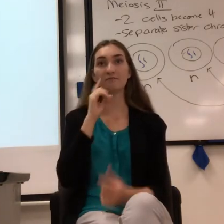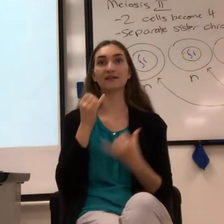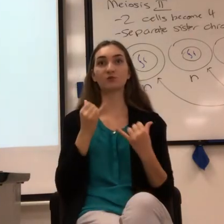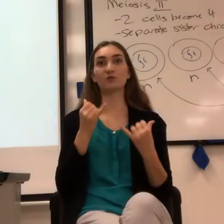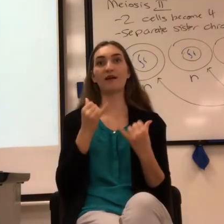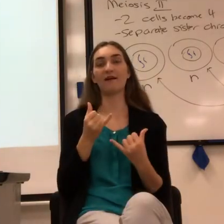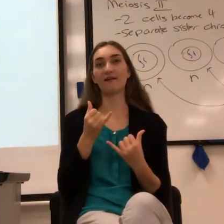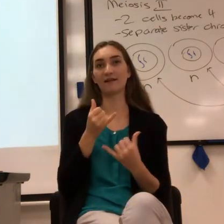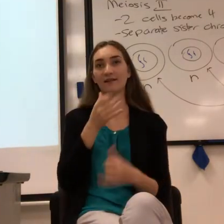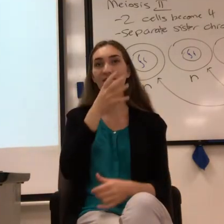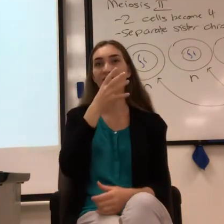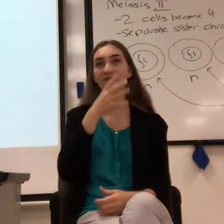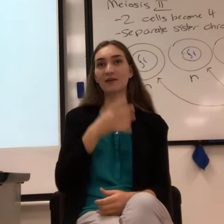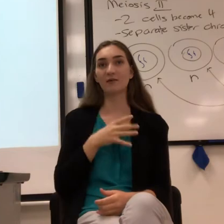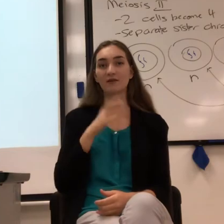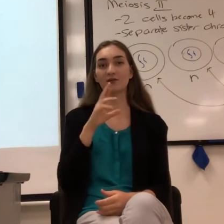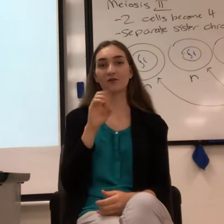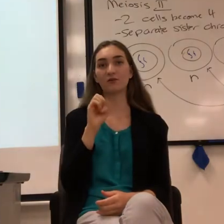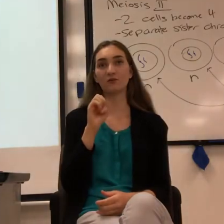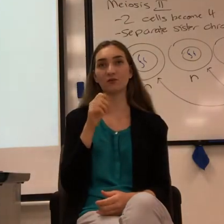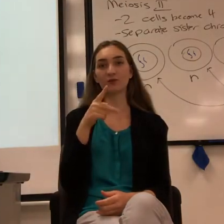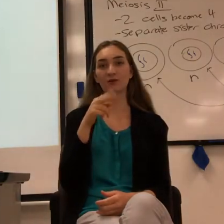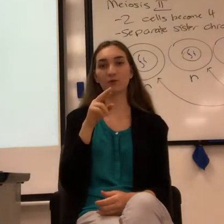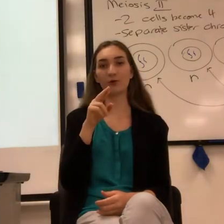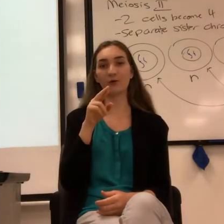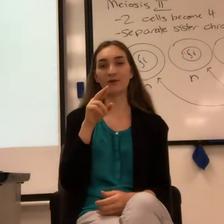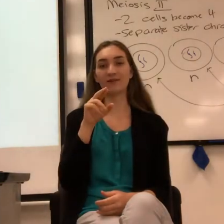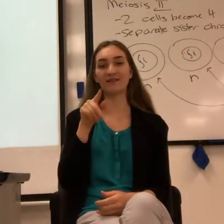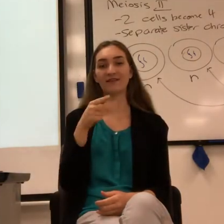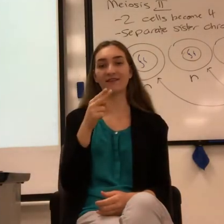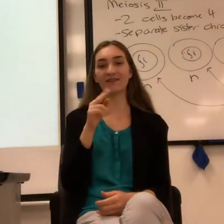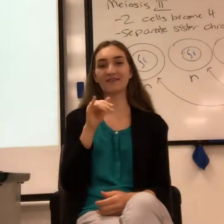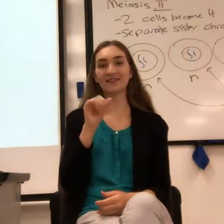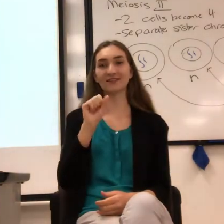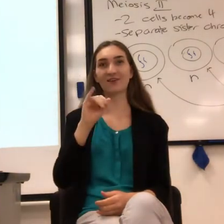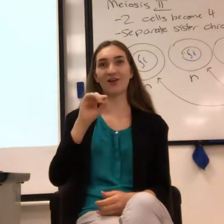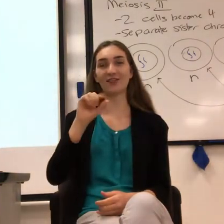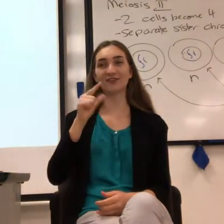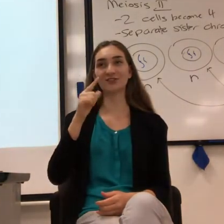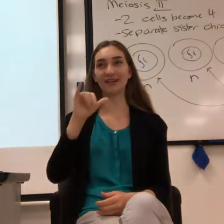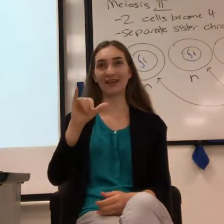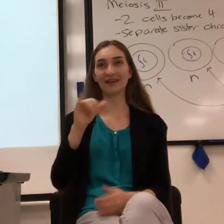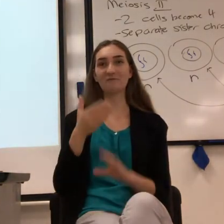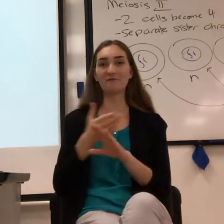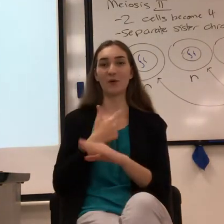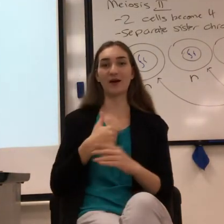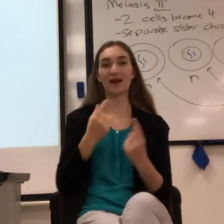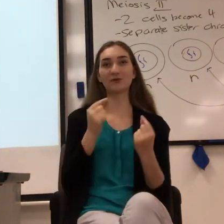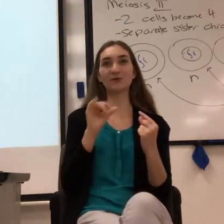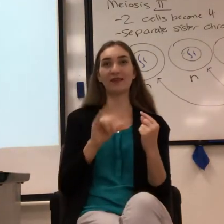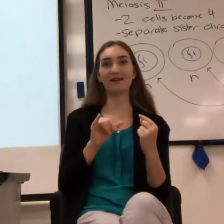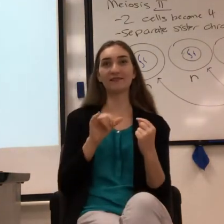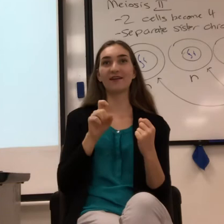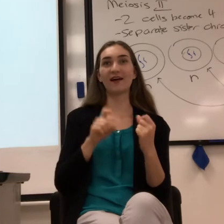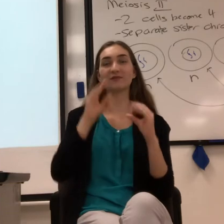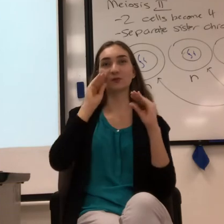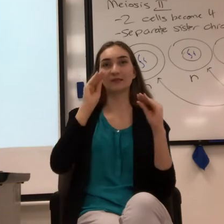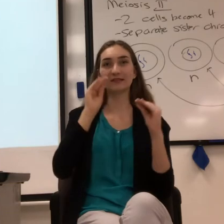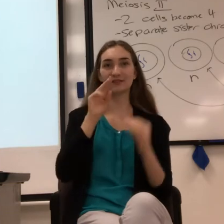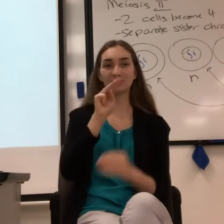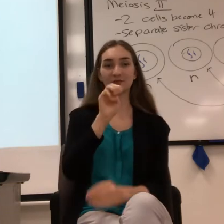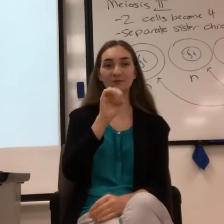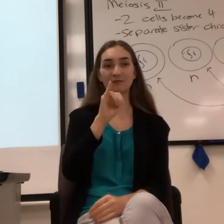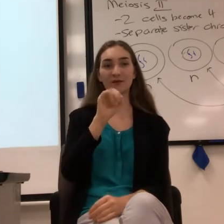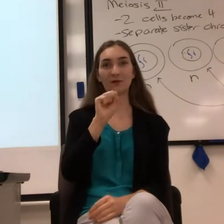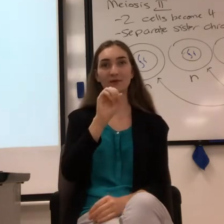female reprophysiology. But before I do that, I actually have to teach meiosis 1 and meiosis 2. You're